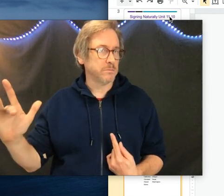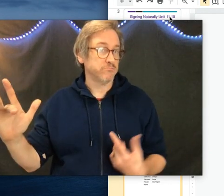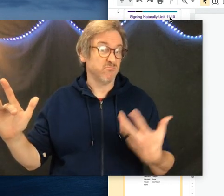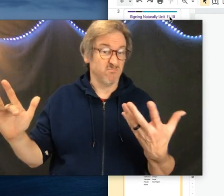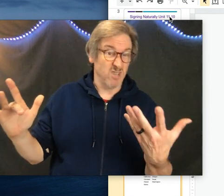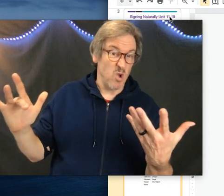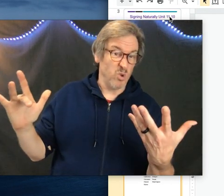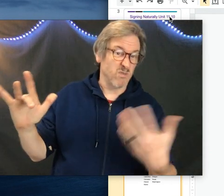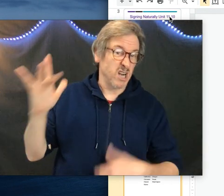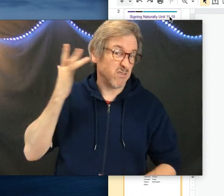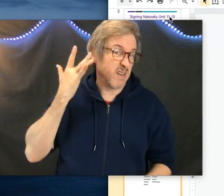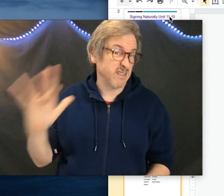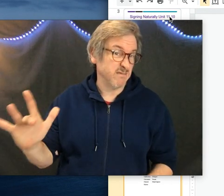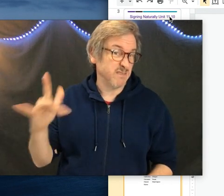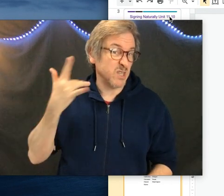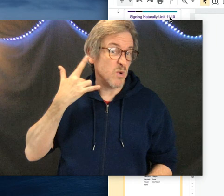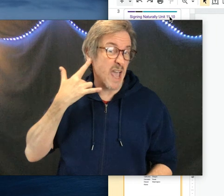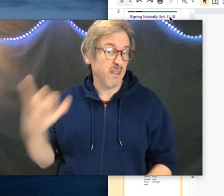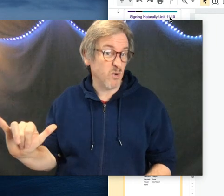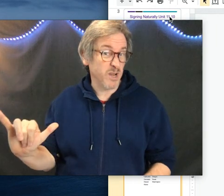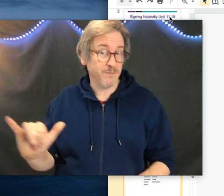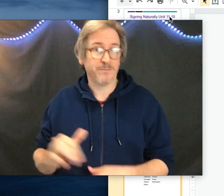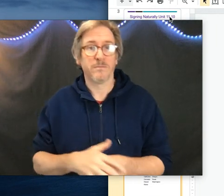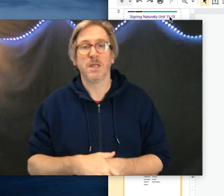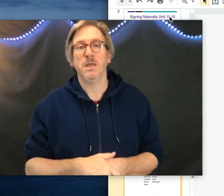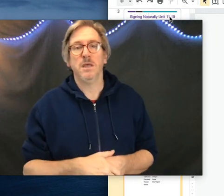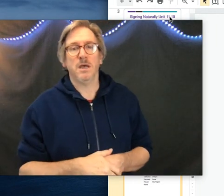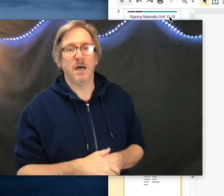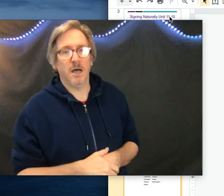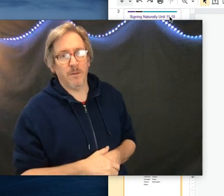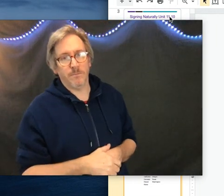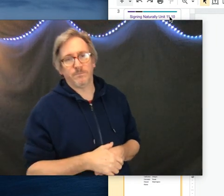gold, the gold rush, right? So, California.